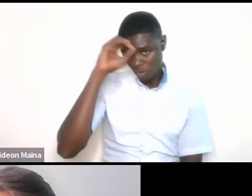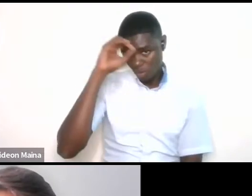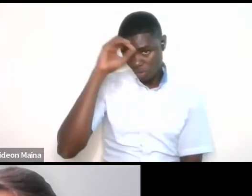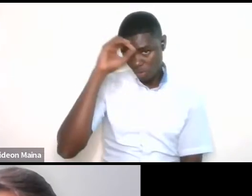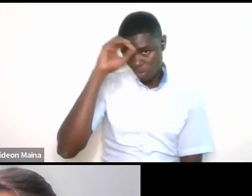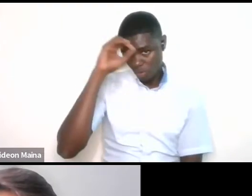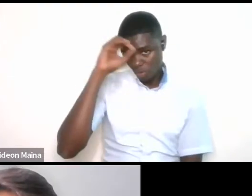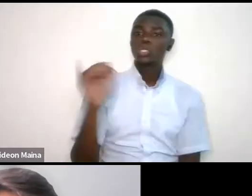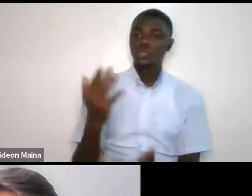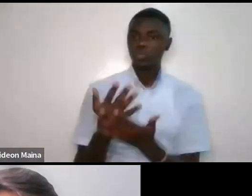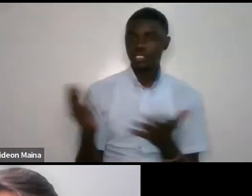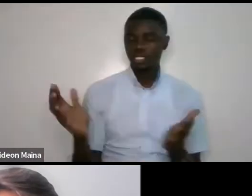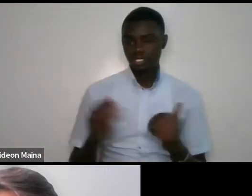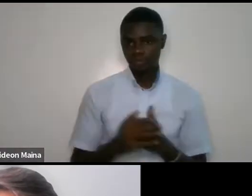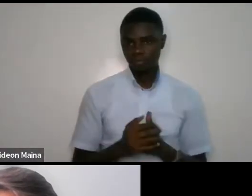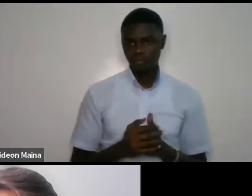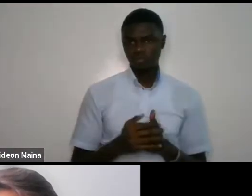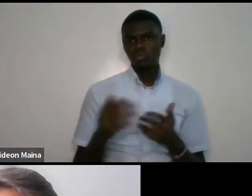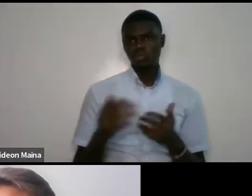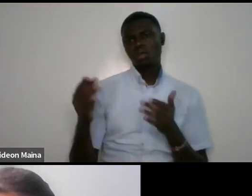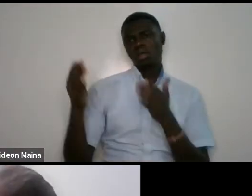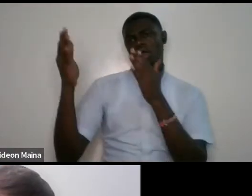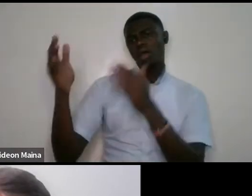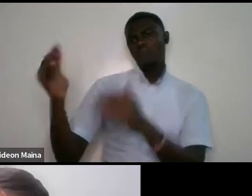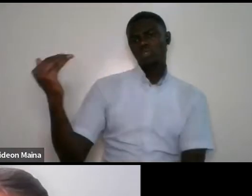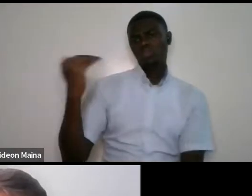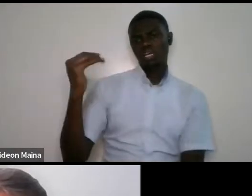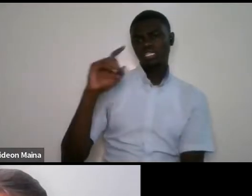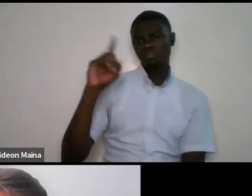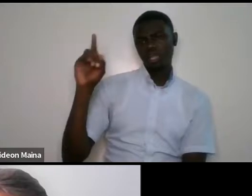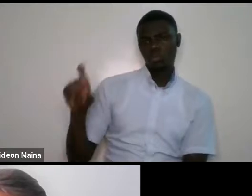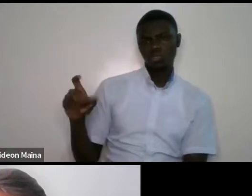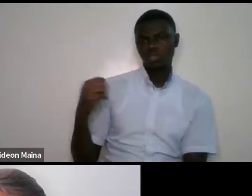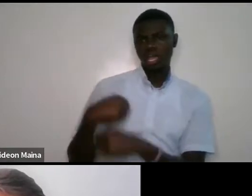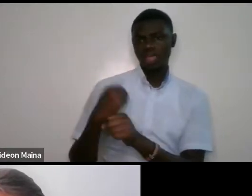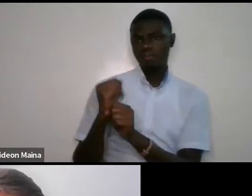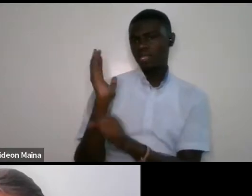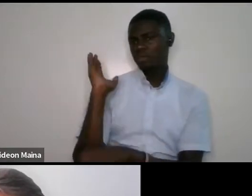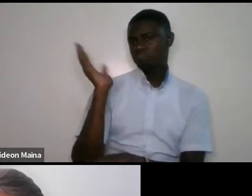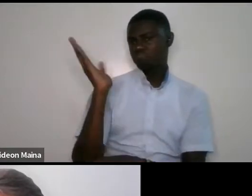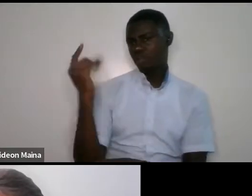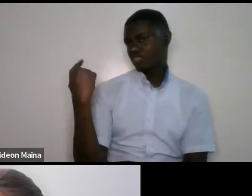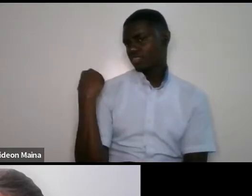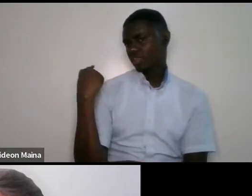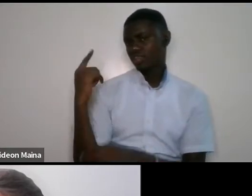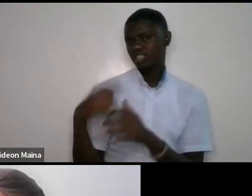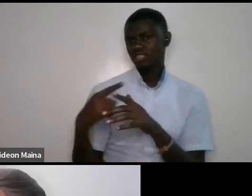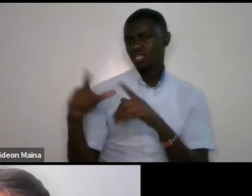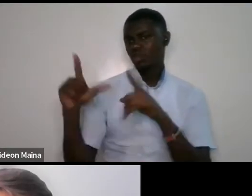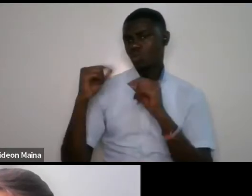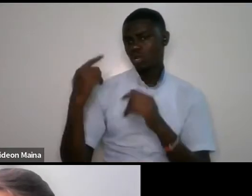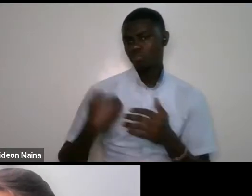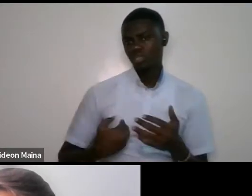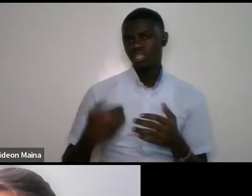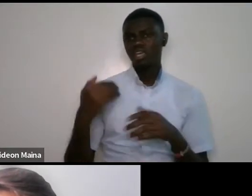asked me the question, I made a presentation yesterday, and they said to me, well, we live in a capitalist world,